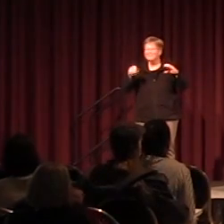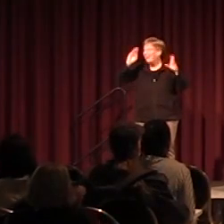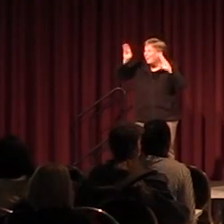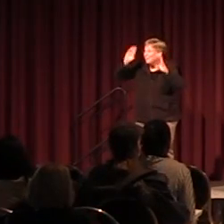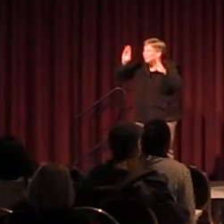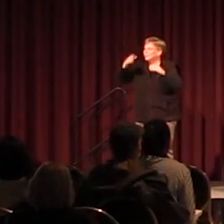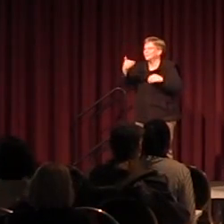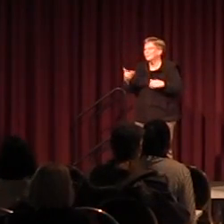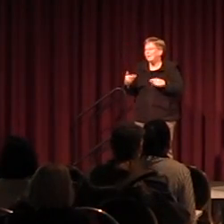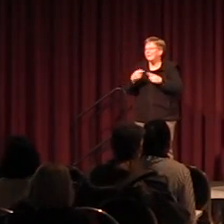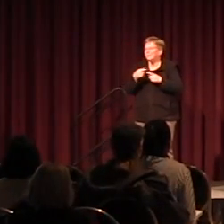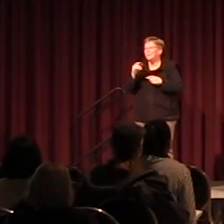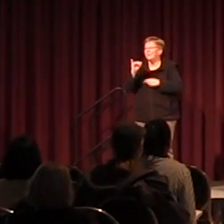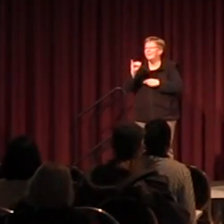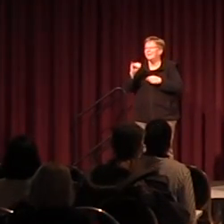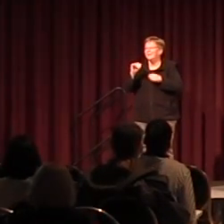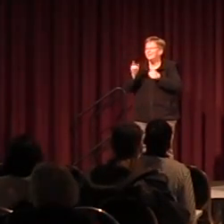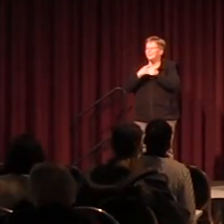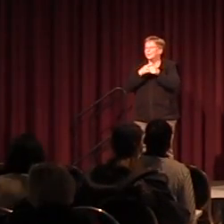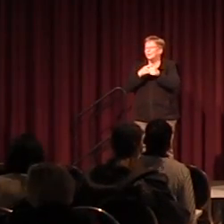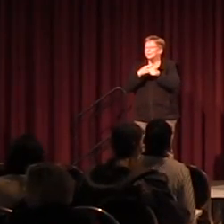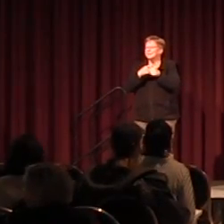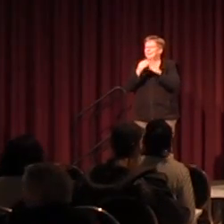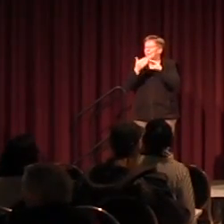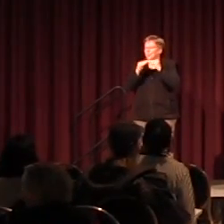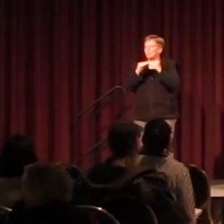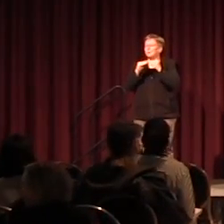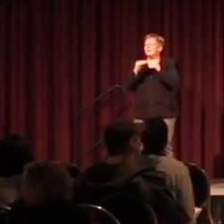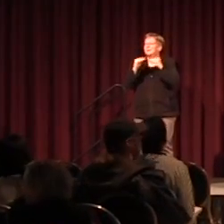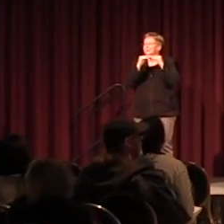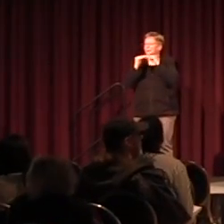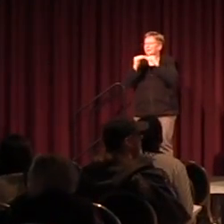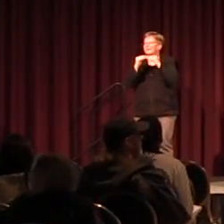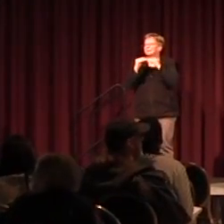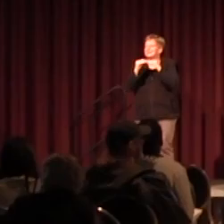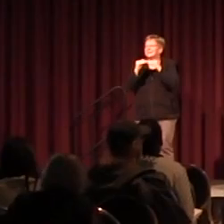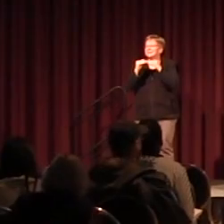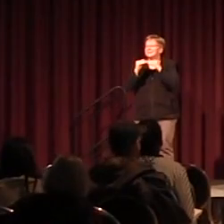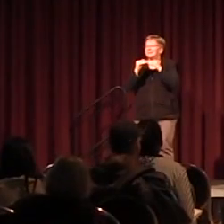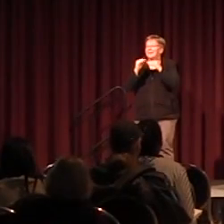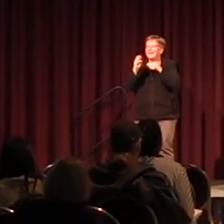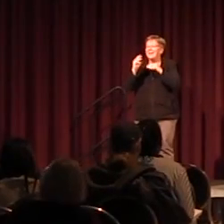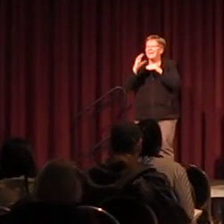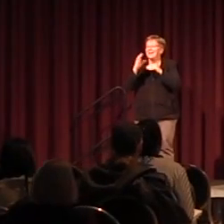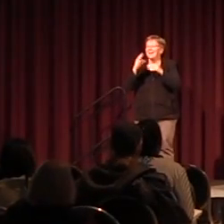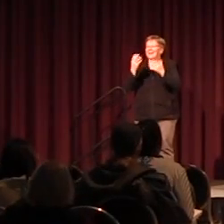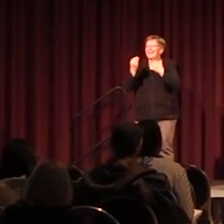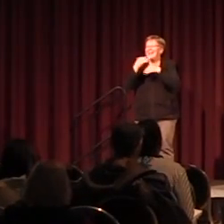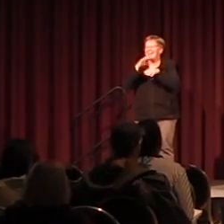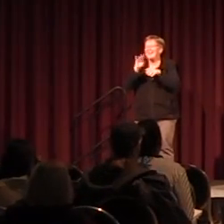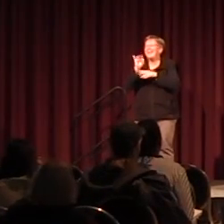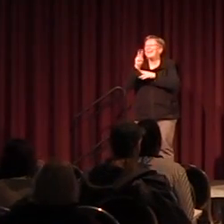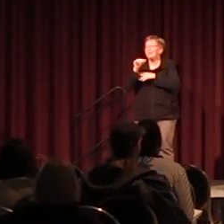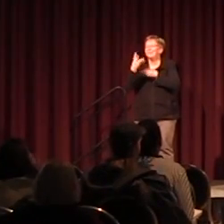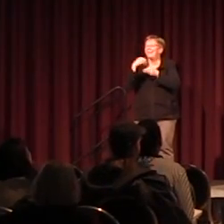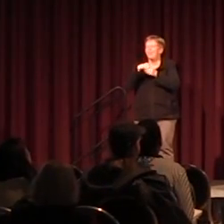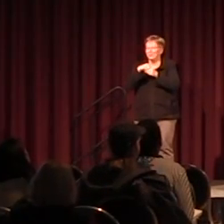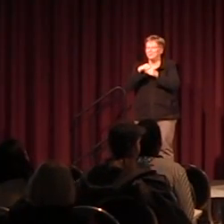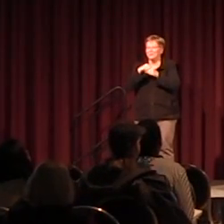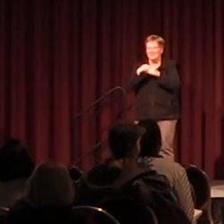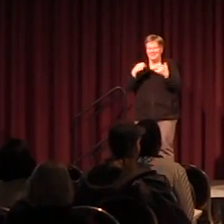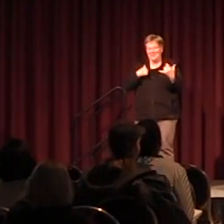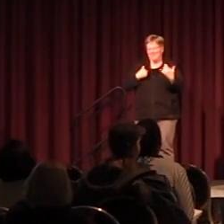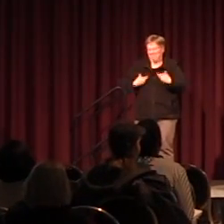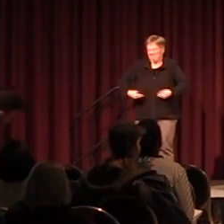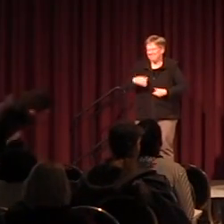Hello and welcome to the inaugural Community Justice, Equity, Diversity, and Inclusion Summit. My name is Samuel and I will be your